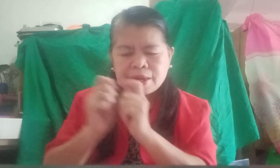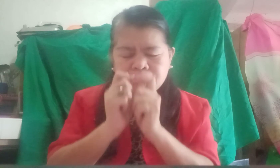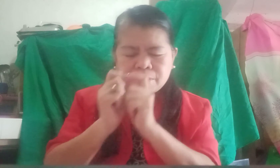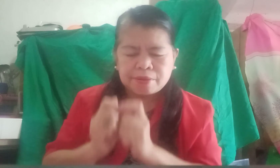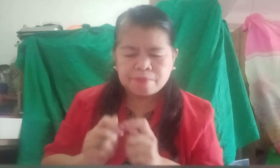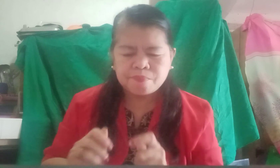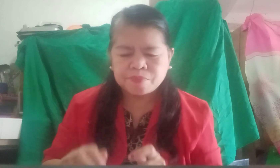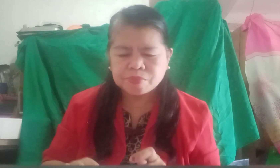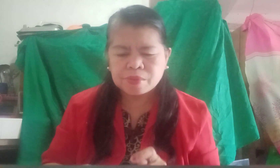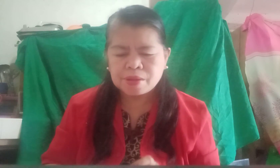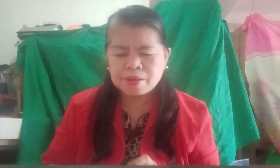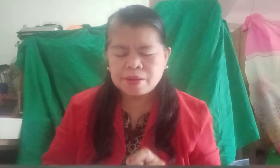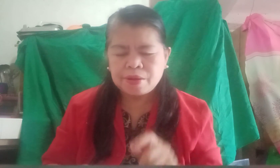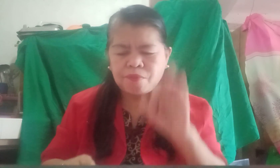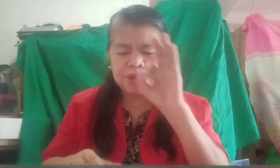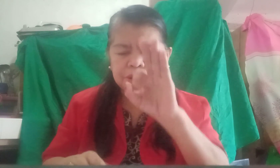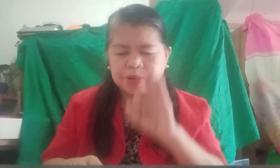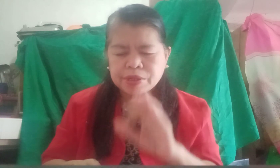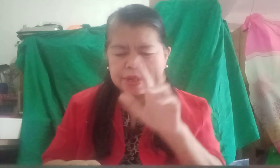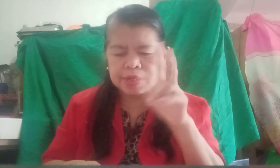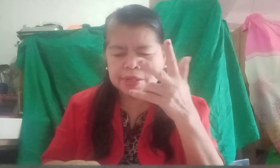together. On figure 13.